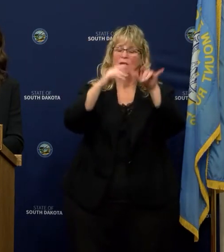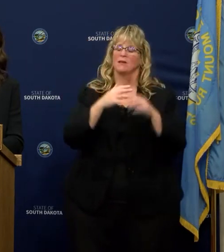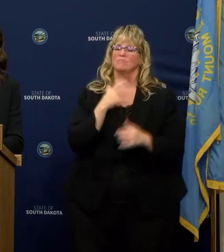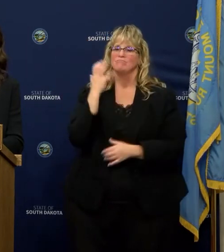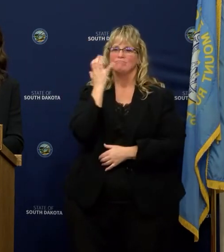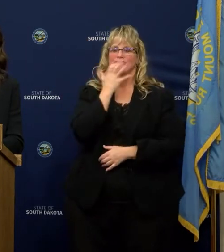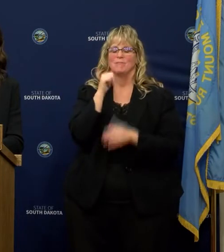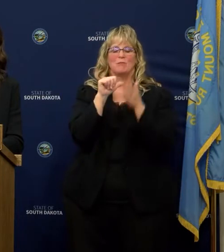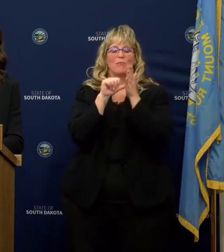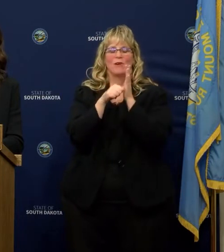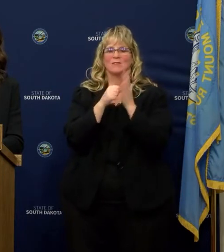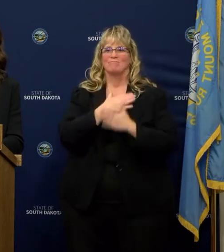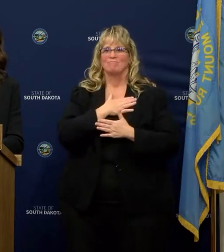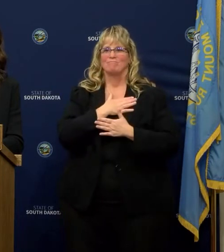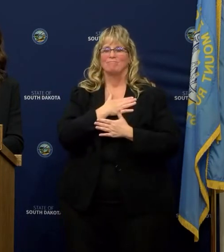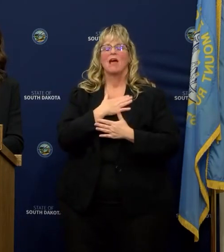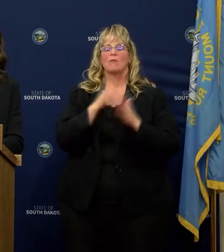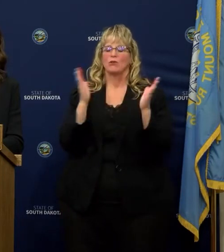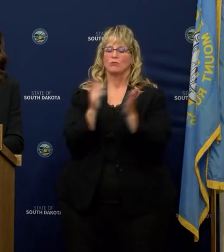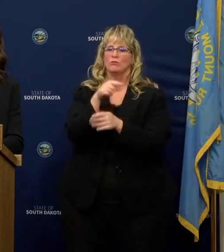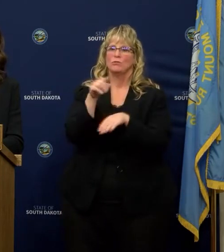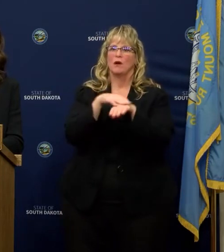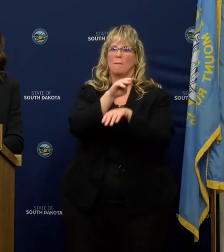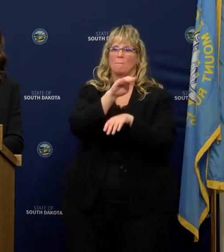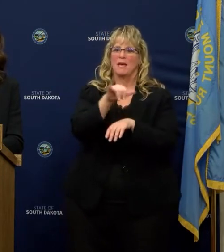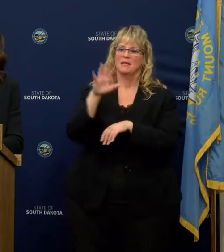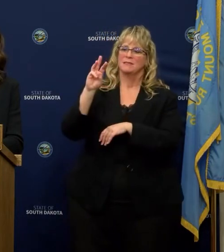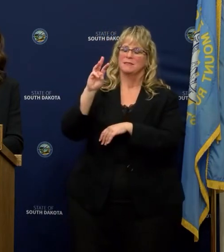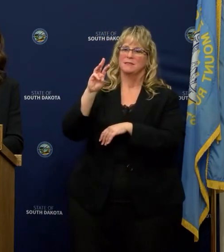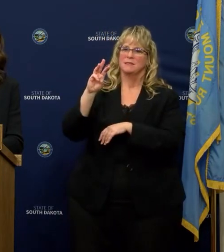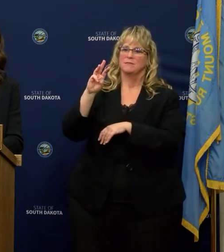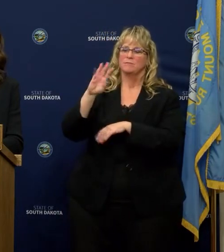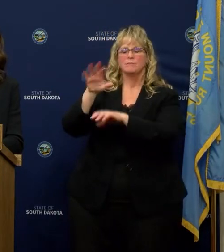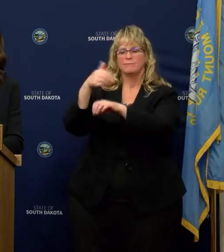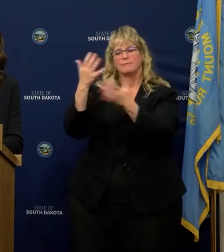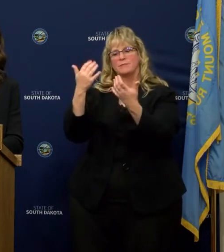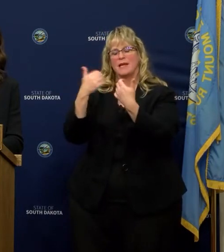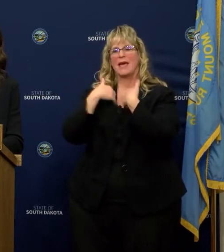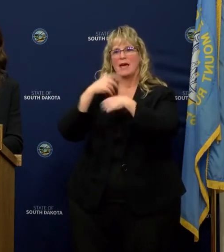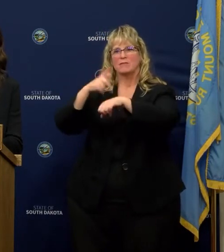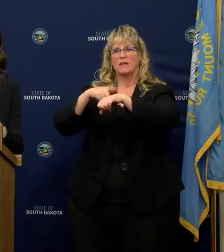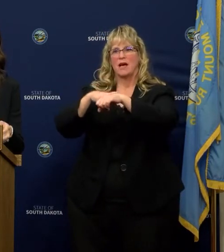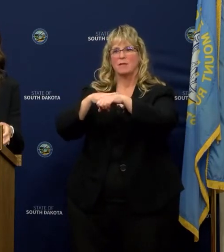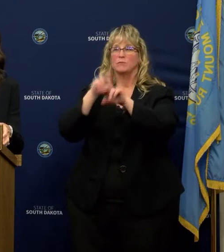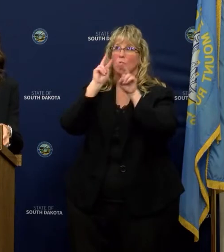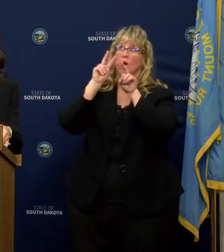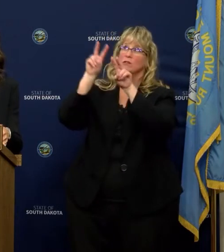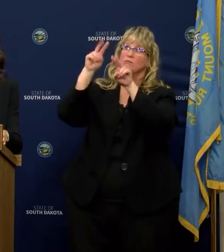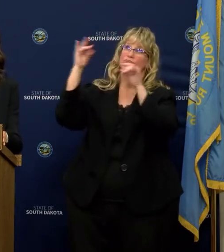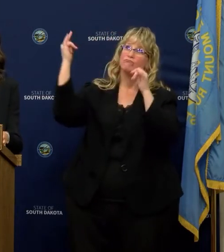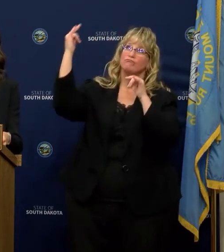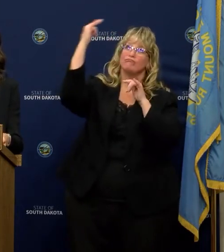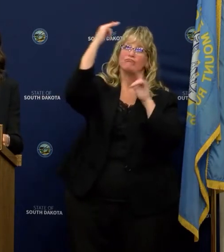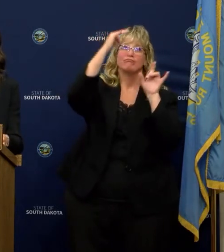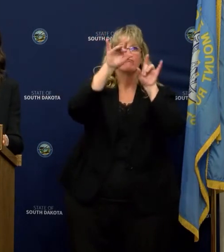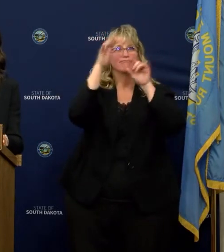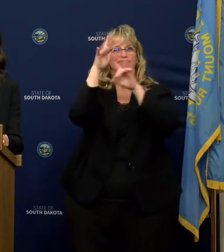impressive, and I would encourage you on May 16th to set aside some time to go outside and to see the flyovers over these